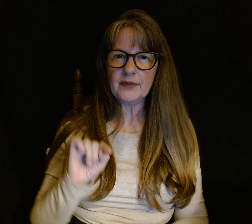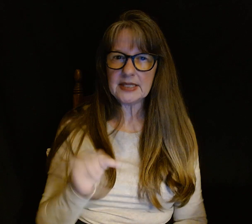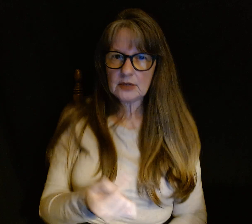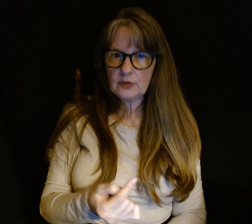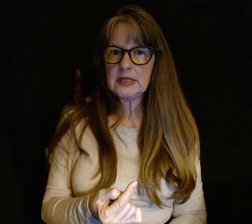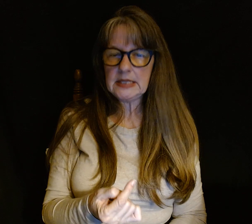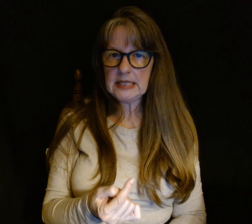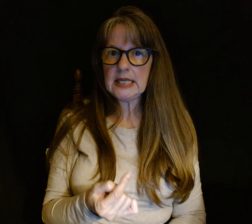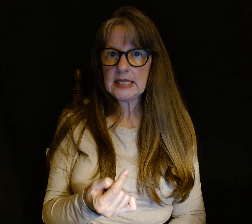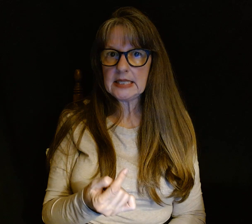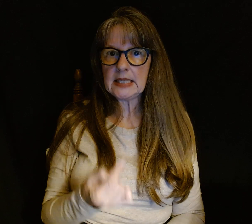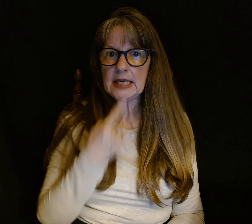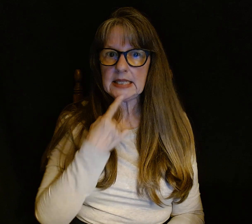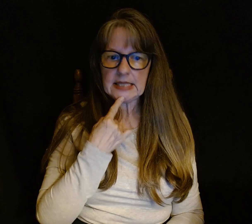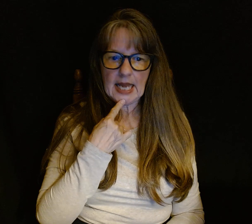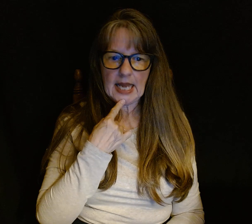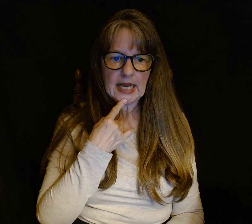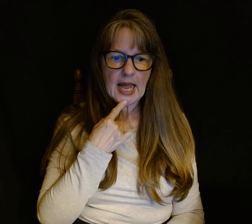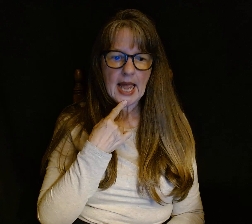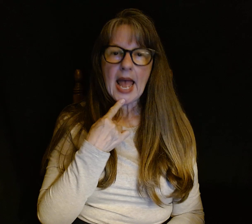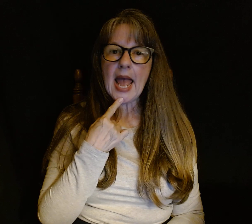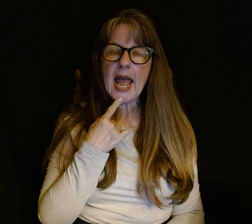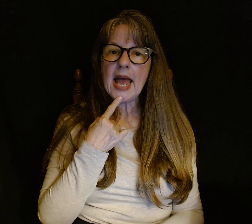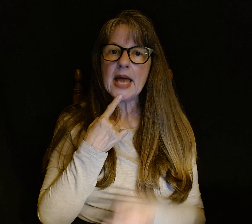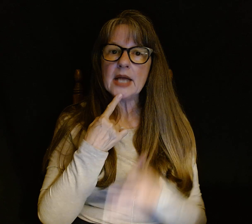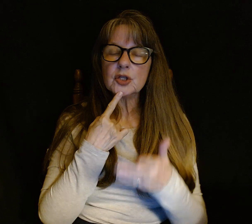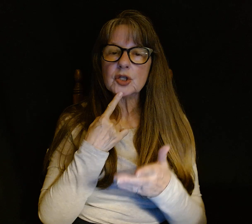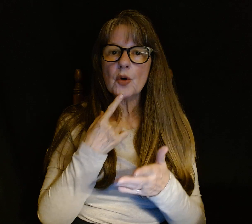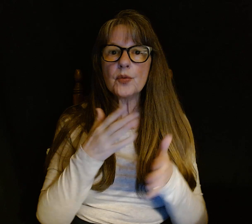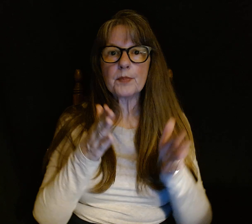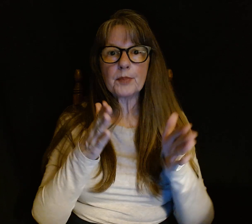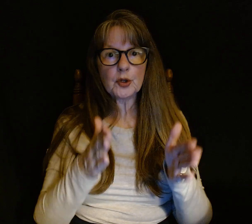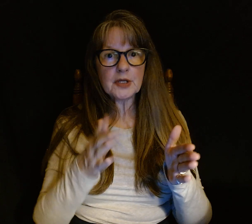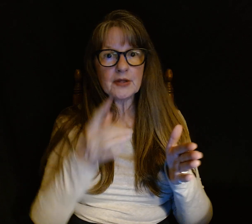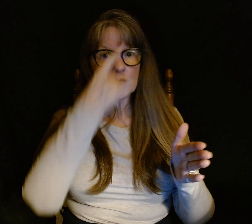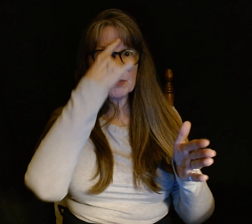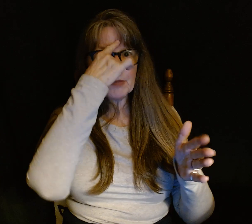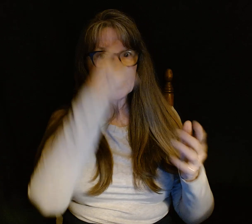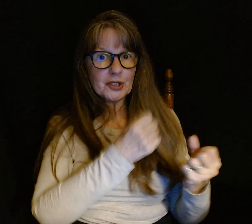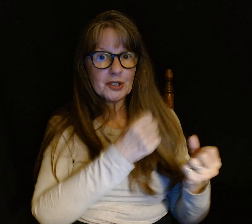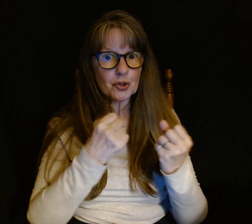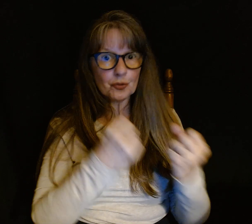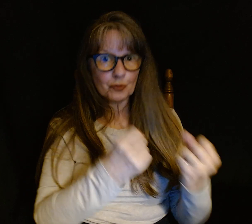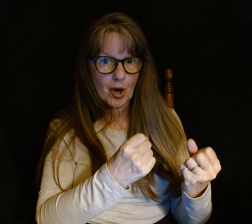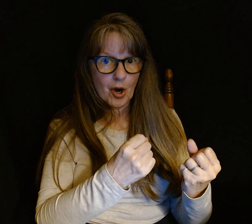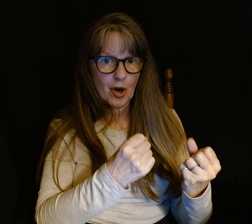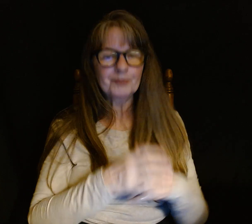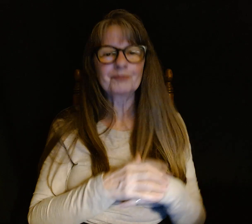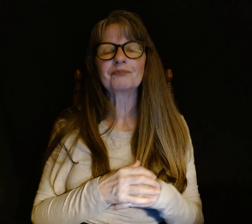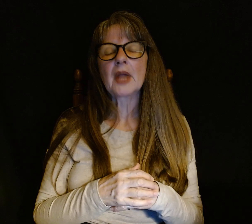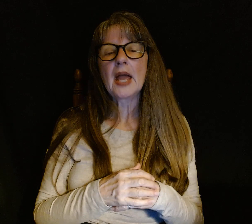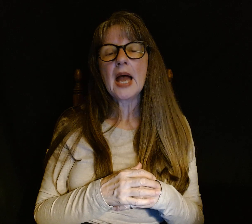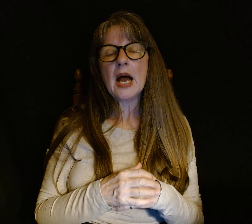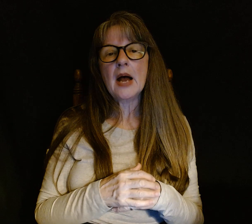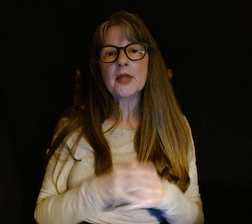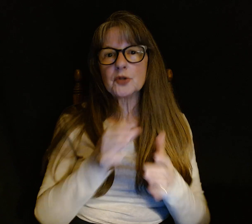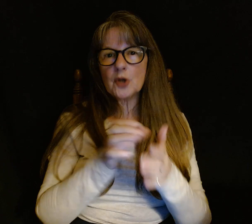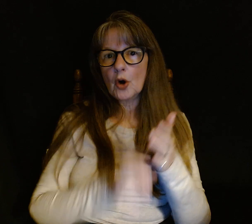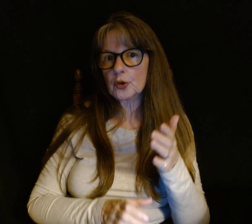little digs that they say. And so the person that is mentally strong, and that's what the article